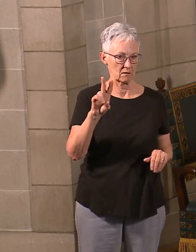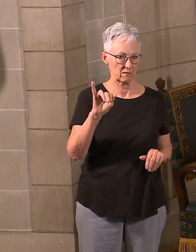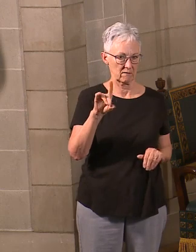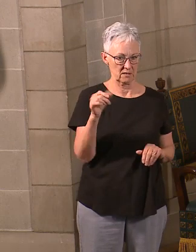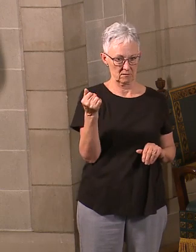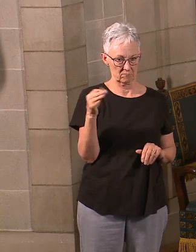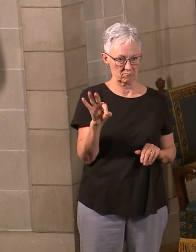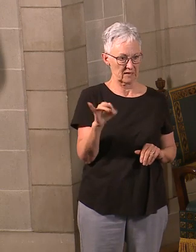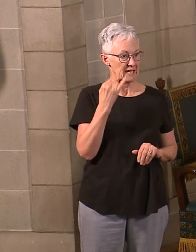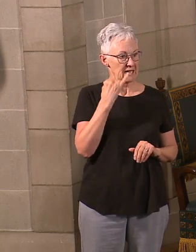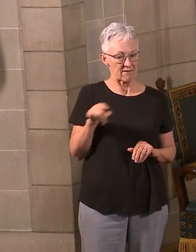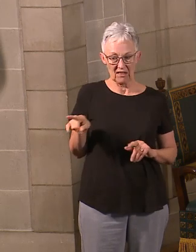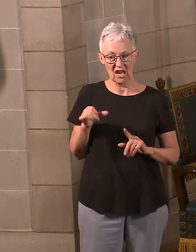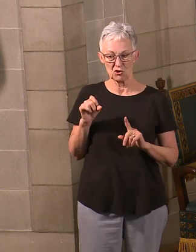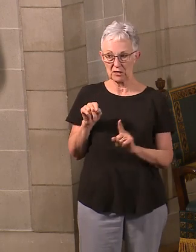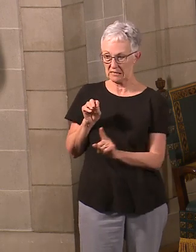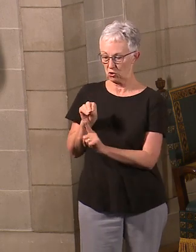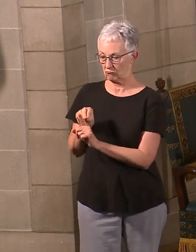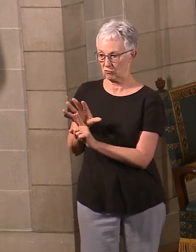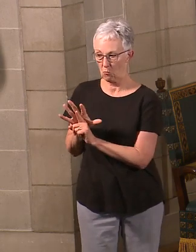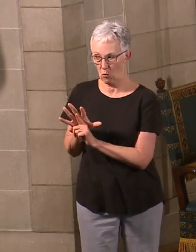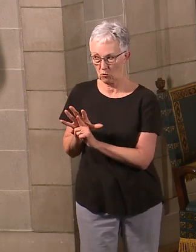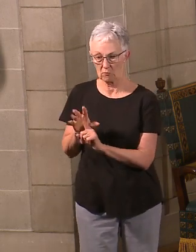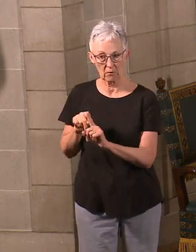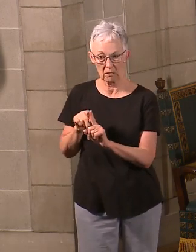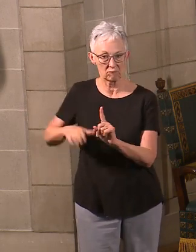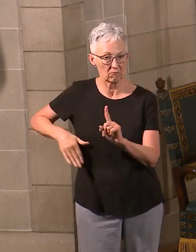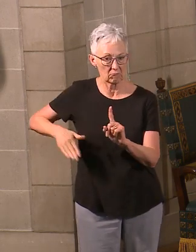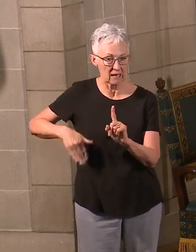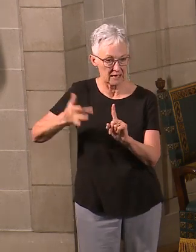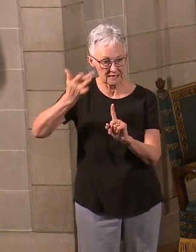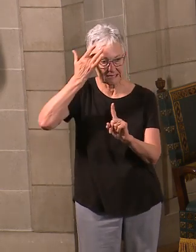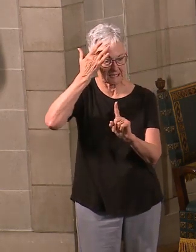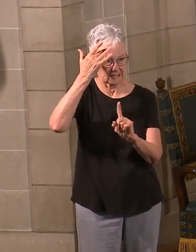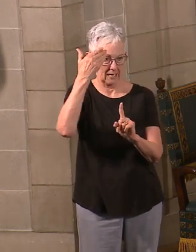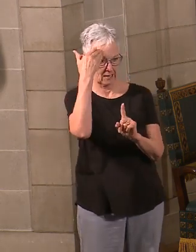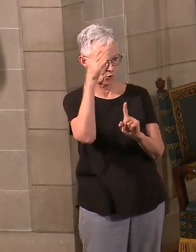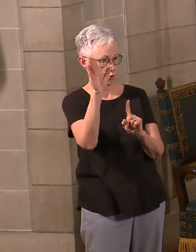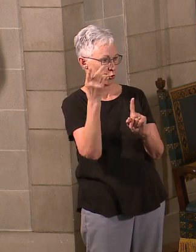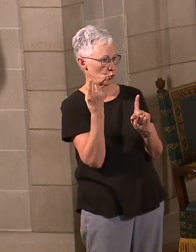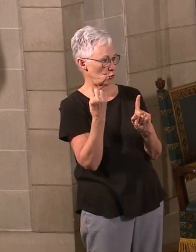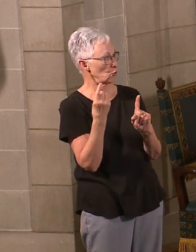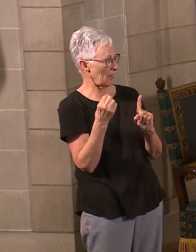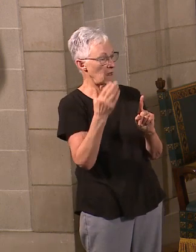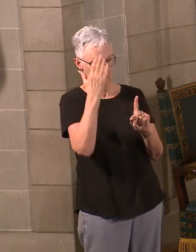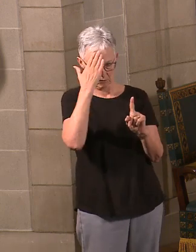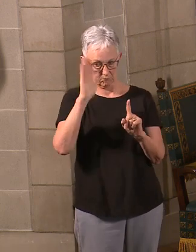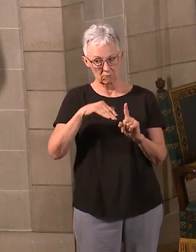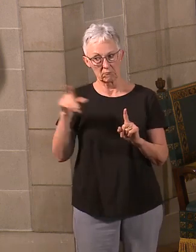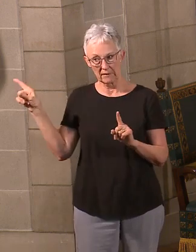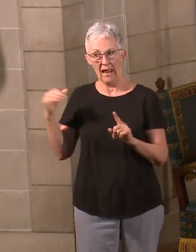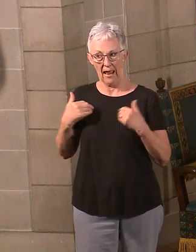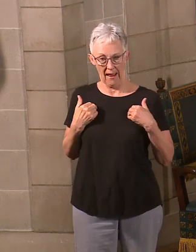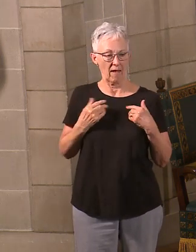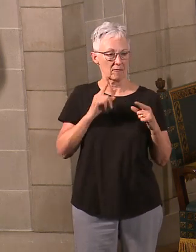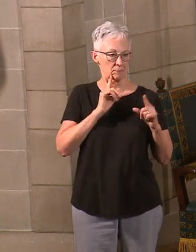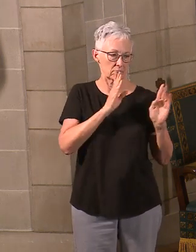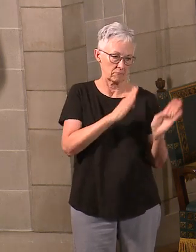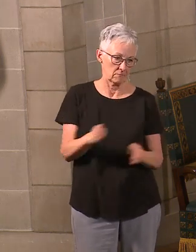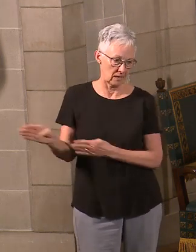been exposed and we're monitoring. So I don't know, again, what the direct process is. I know we've got a procedure for it, but maybe we can follow up